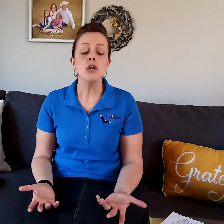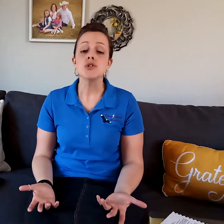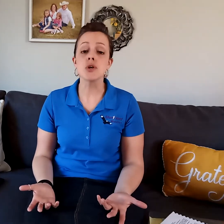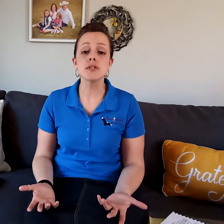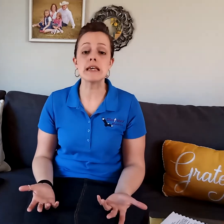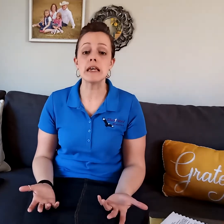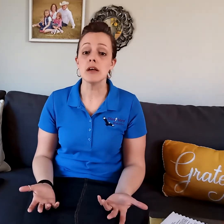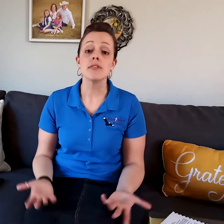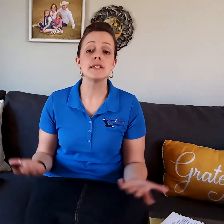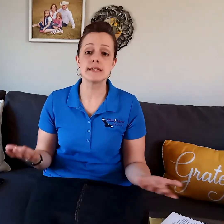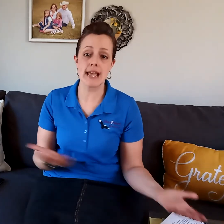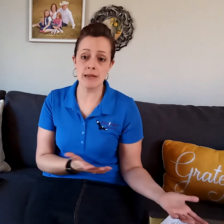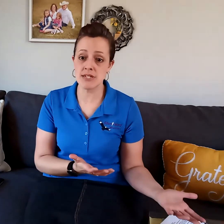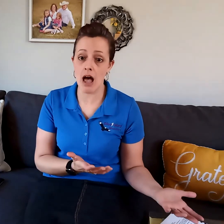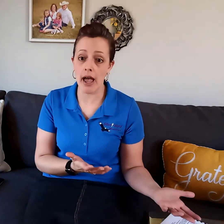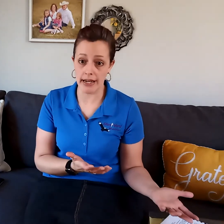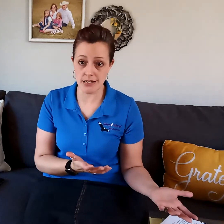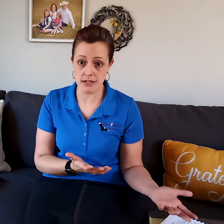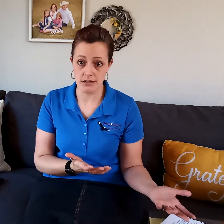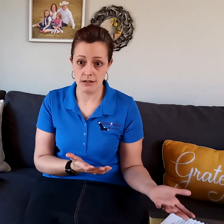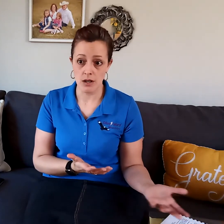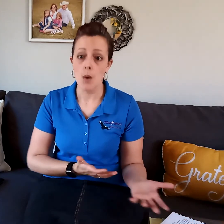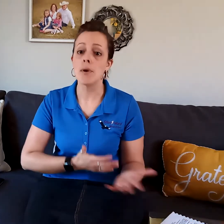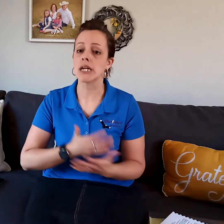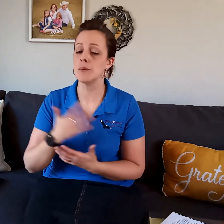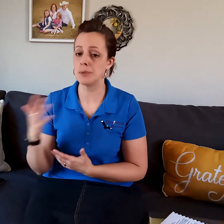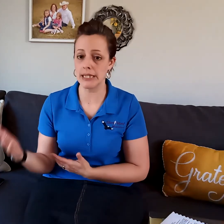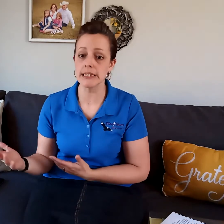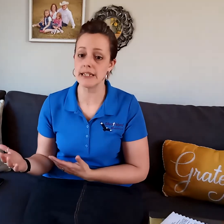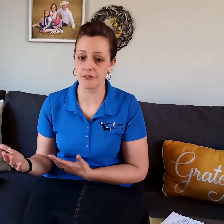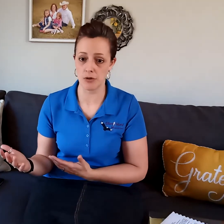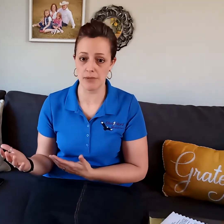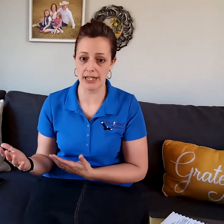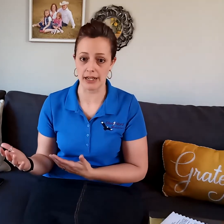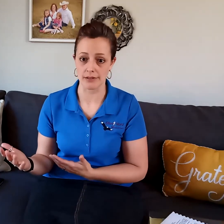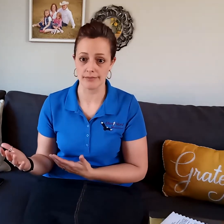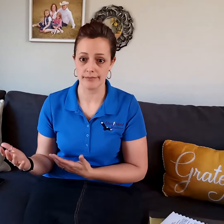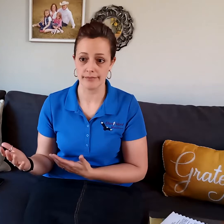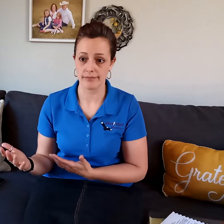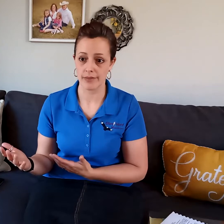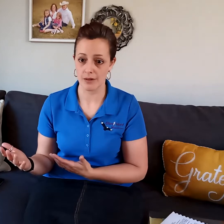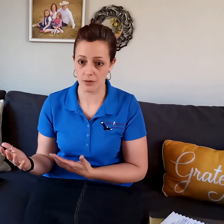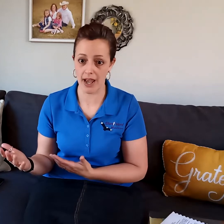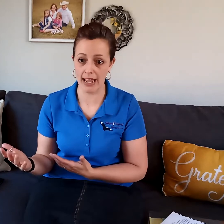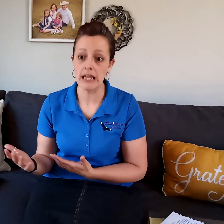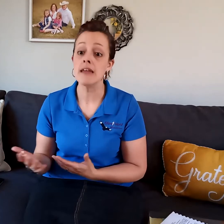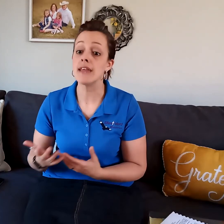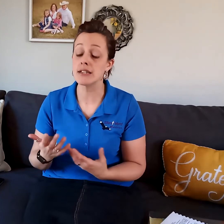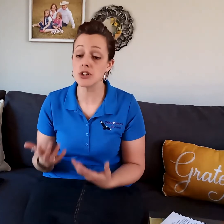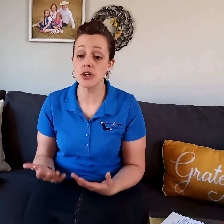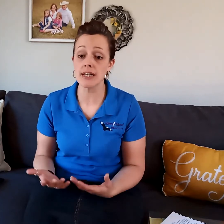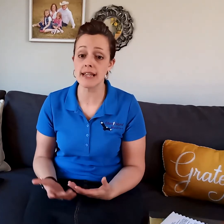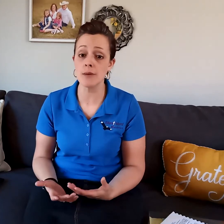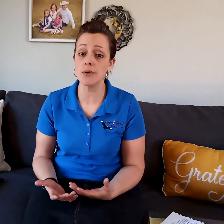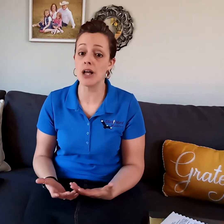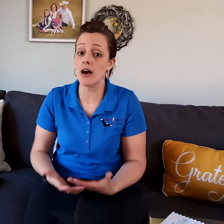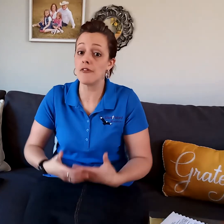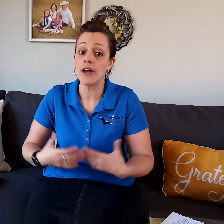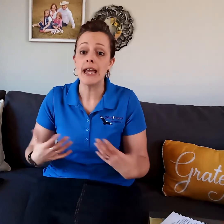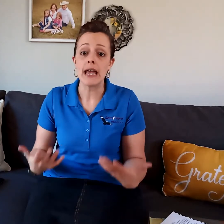So see, the same signs, but a completely different meaning. Okay? That's a good example of, and